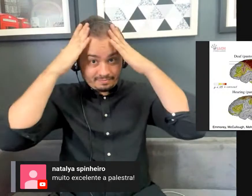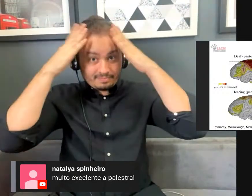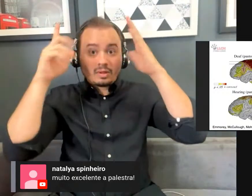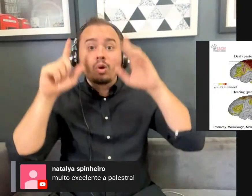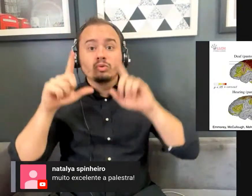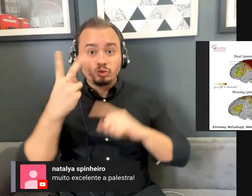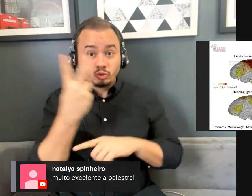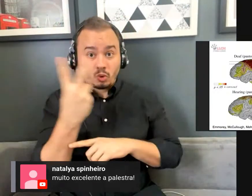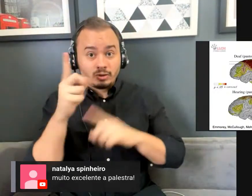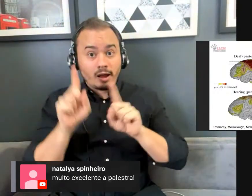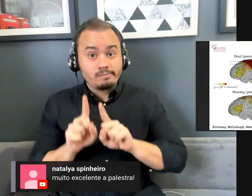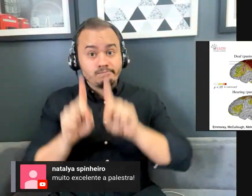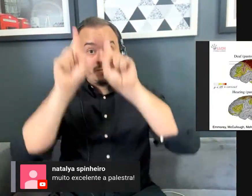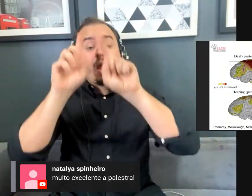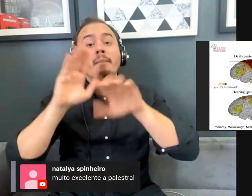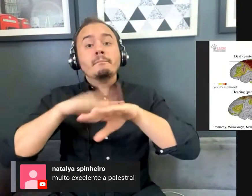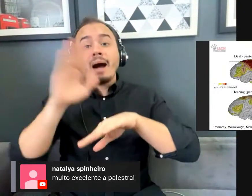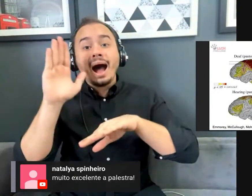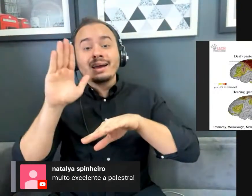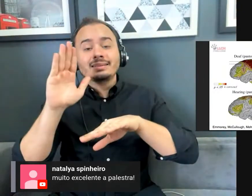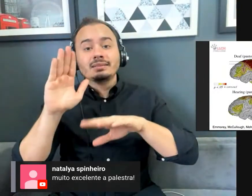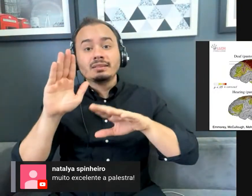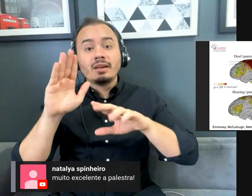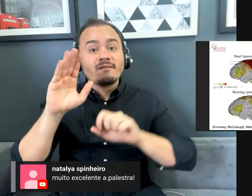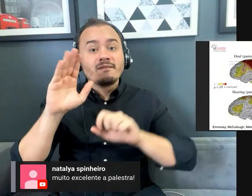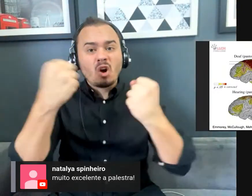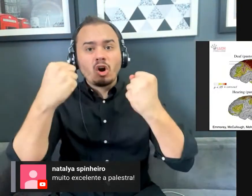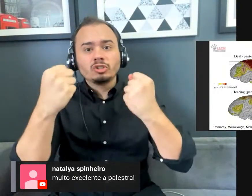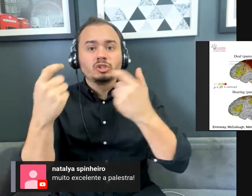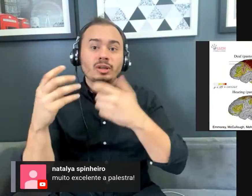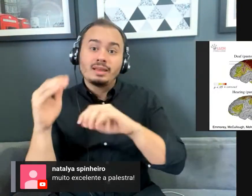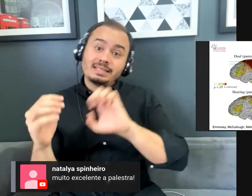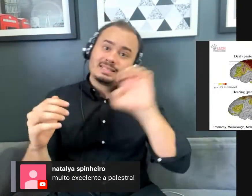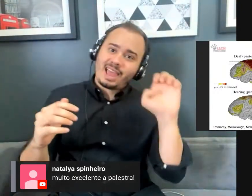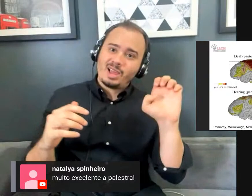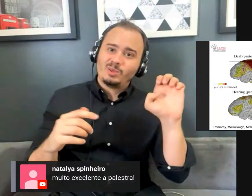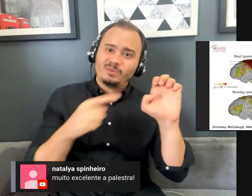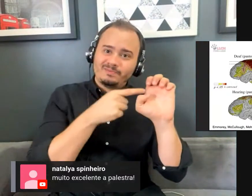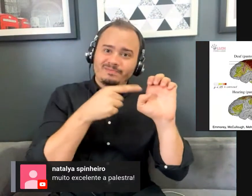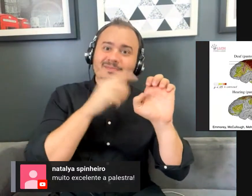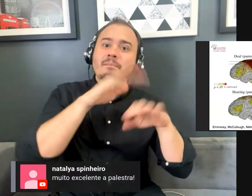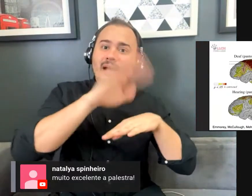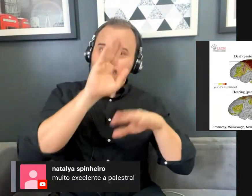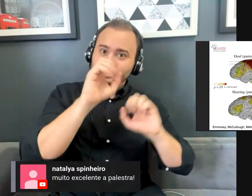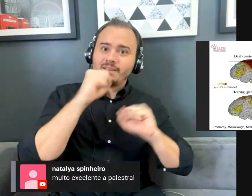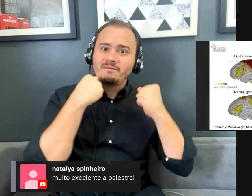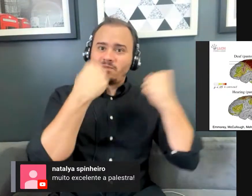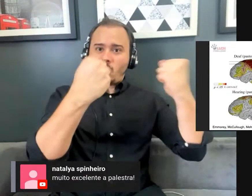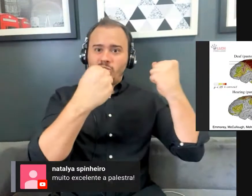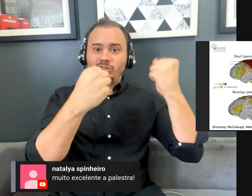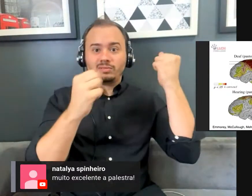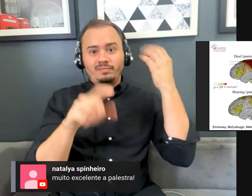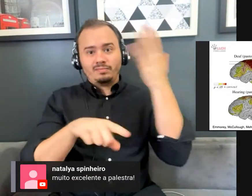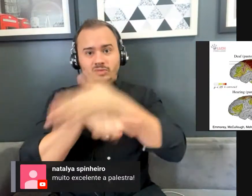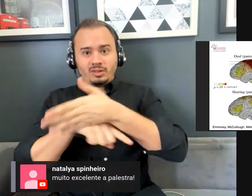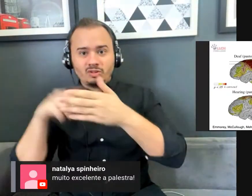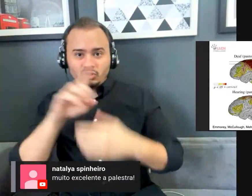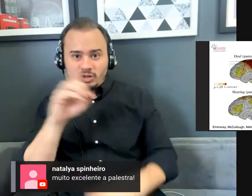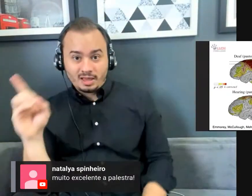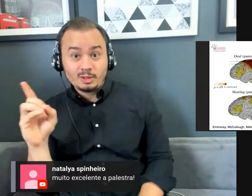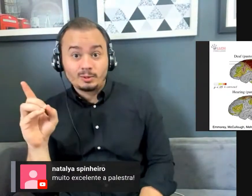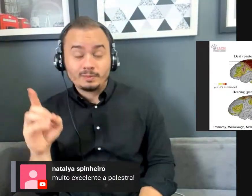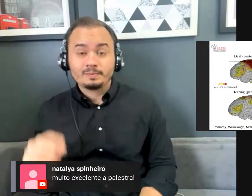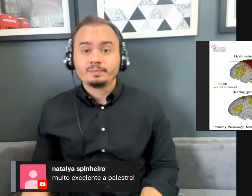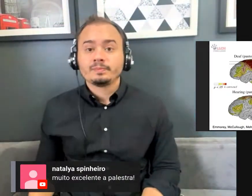And we saw a similar thing for our hearing non-signers, but the activation was not as extensive. You can see it's much larger in the